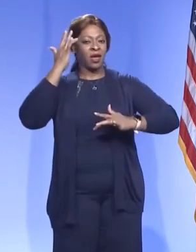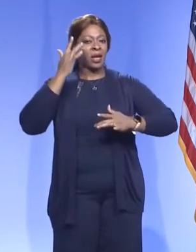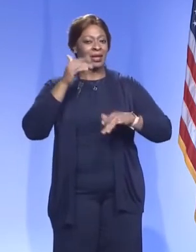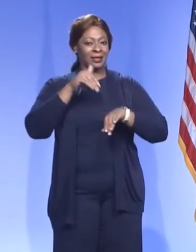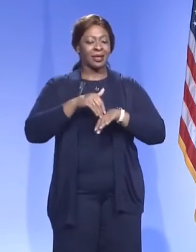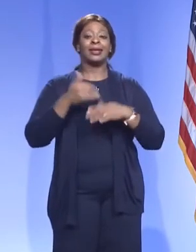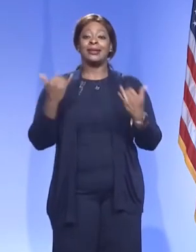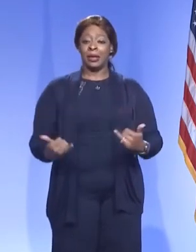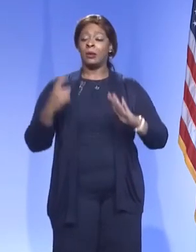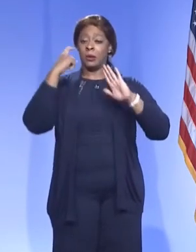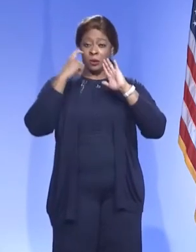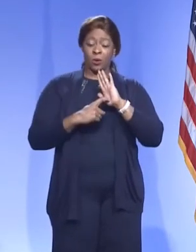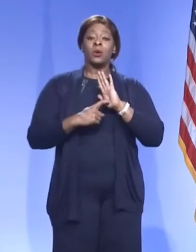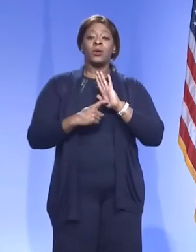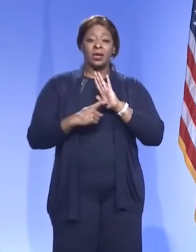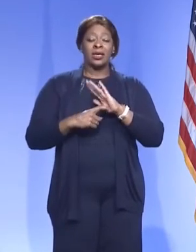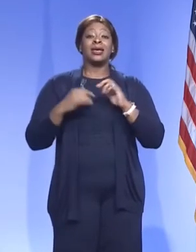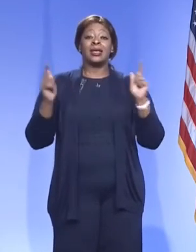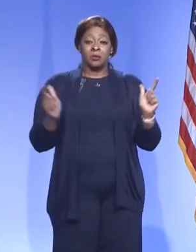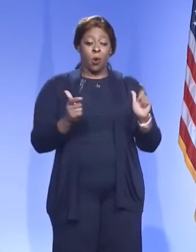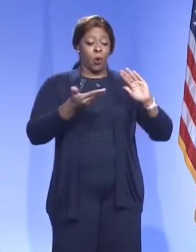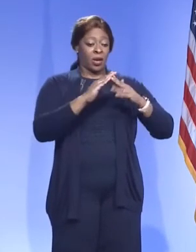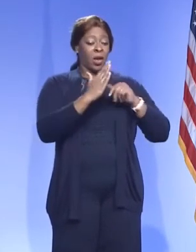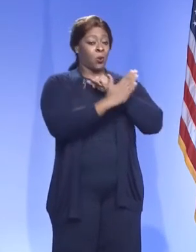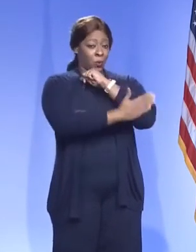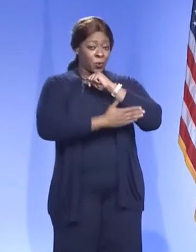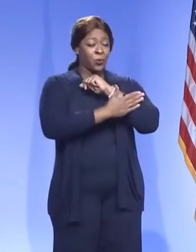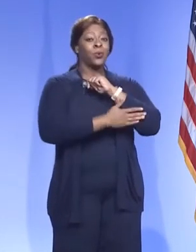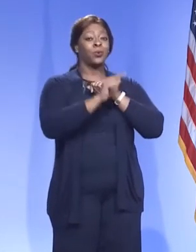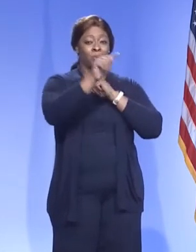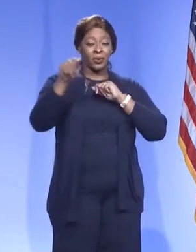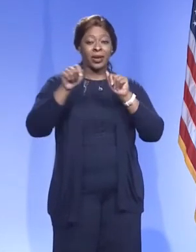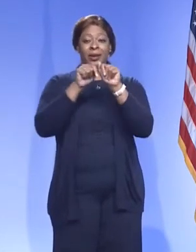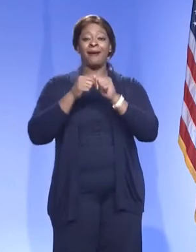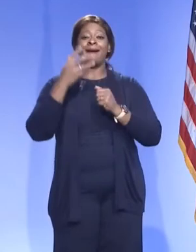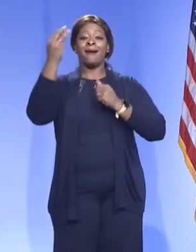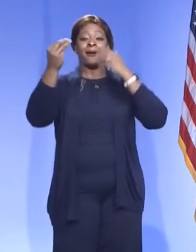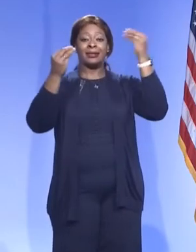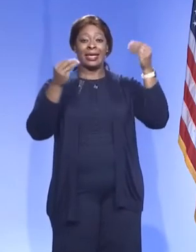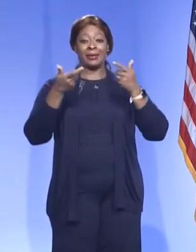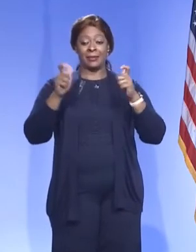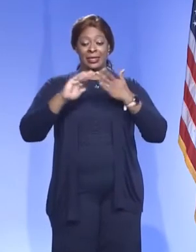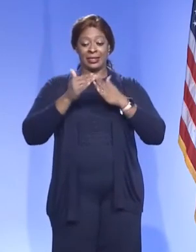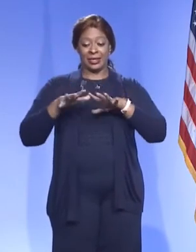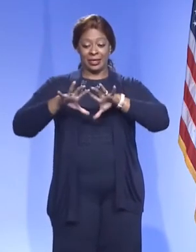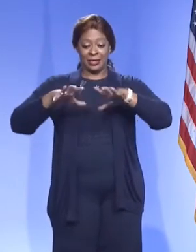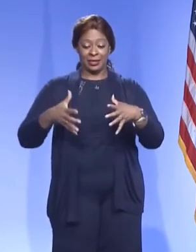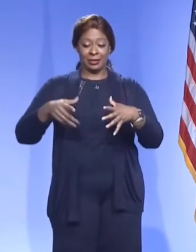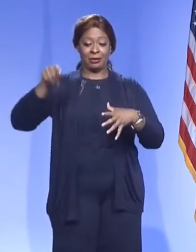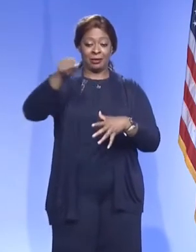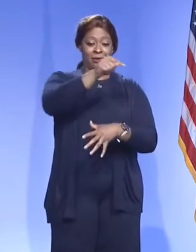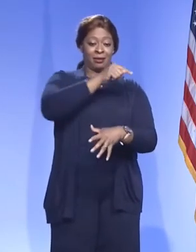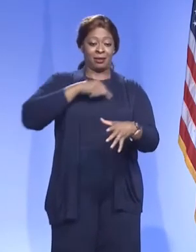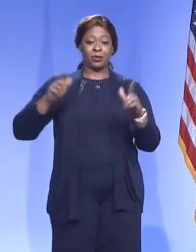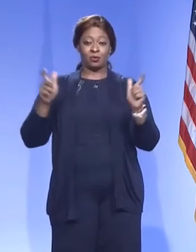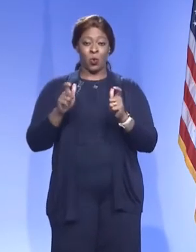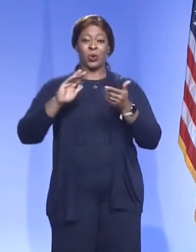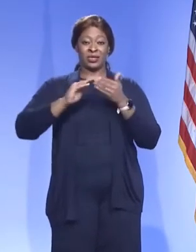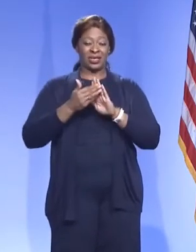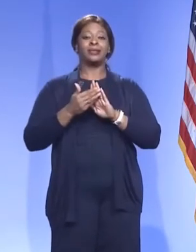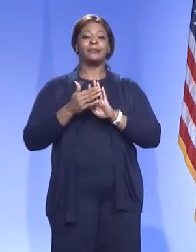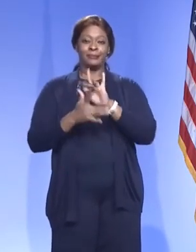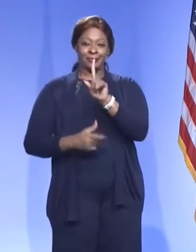were not as heavily impacted initially. But if you look on Johns Hopkins website